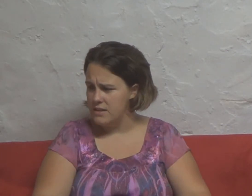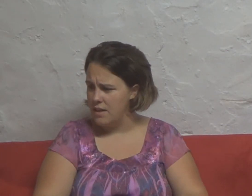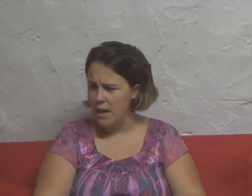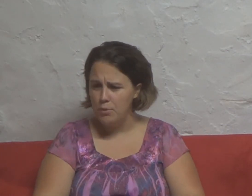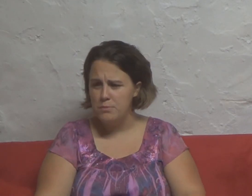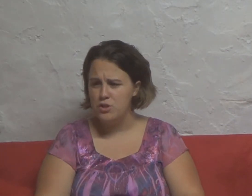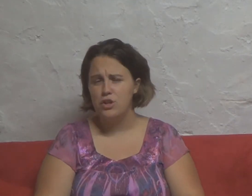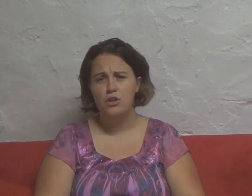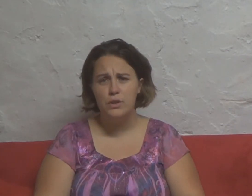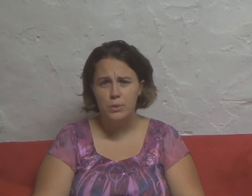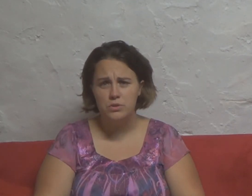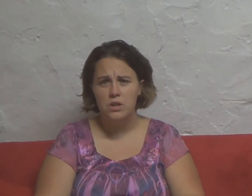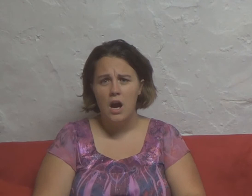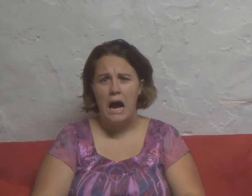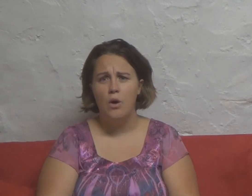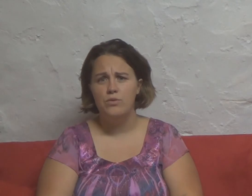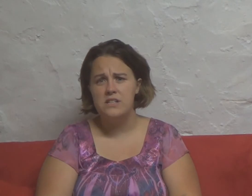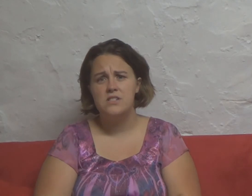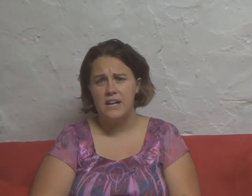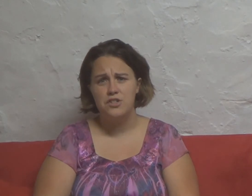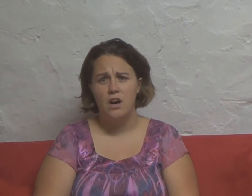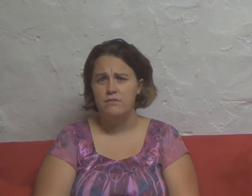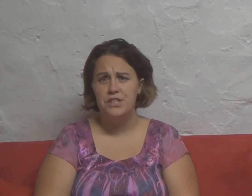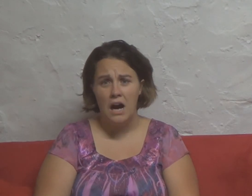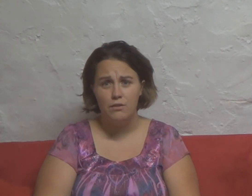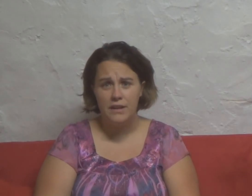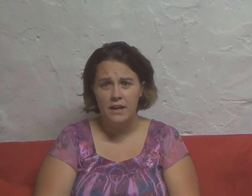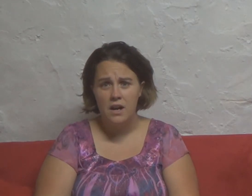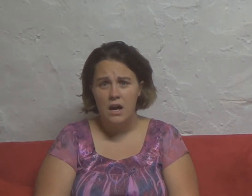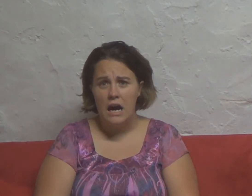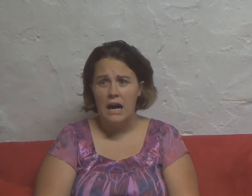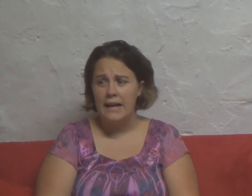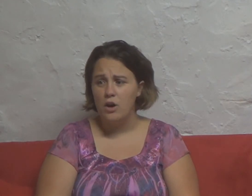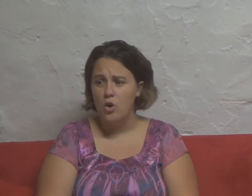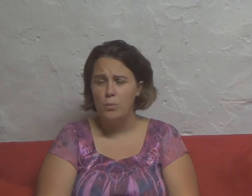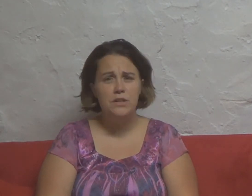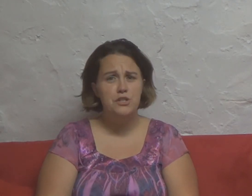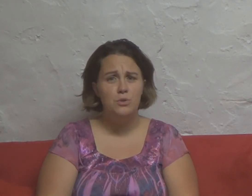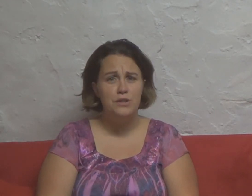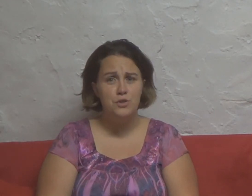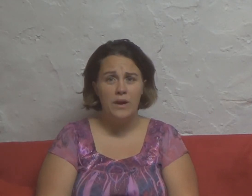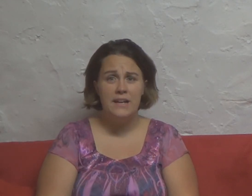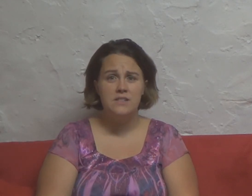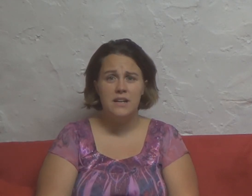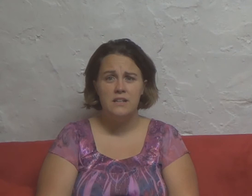And that pretty much concludes this section of geography. I hope that you enjoyed it. It